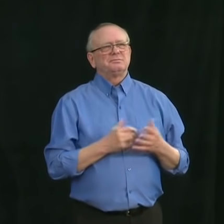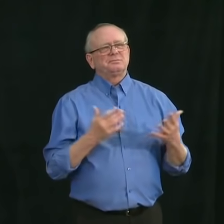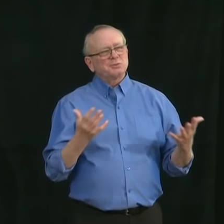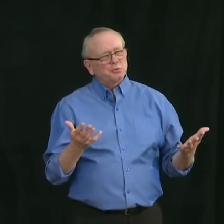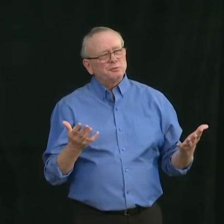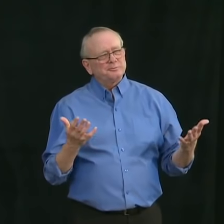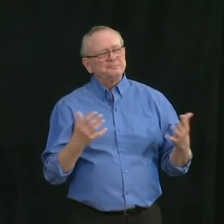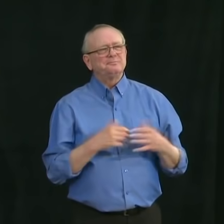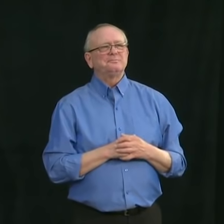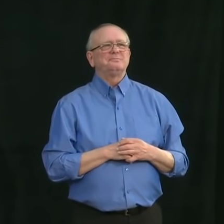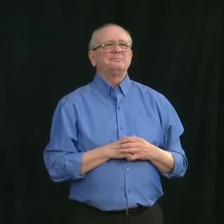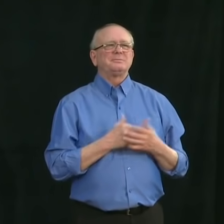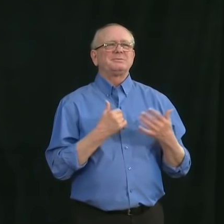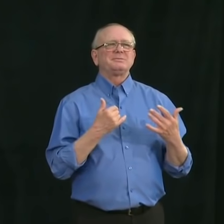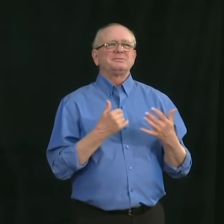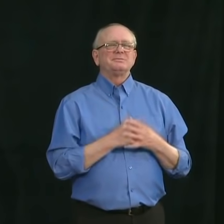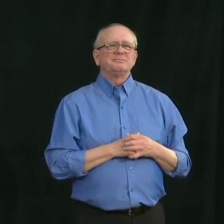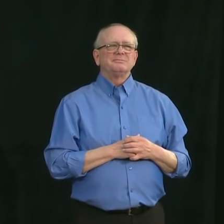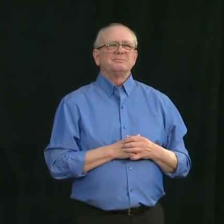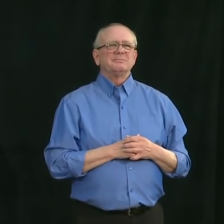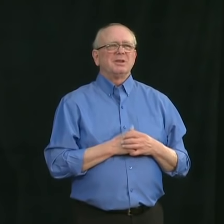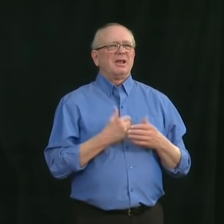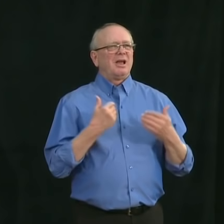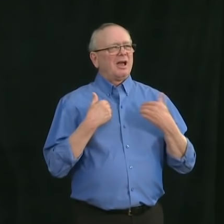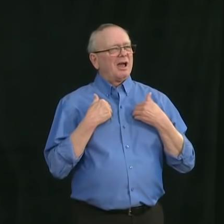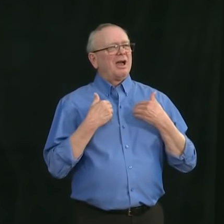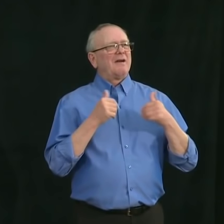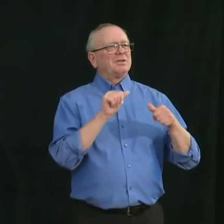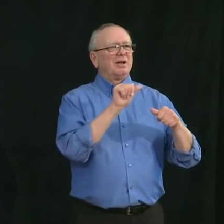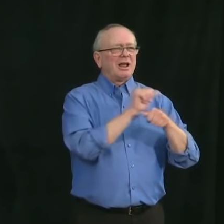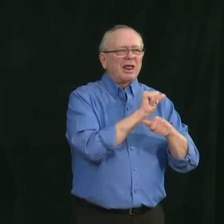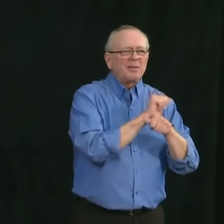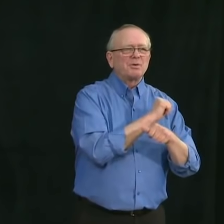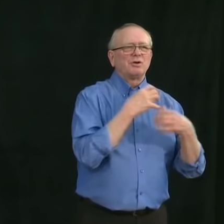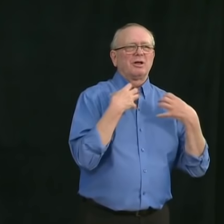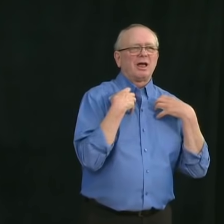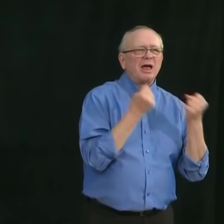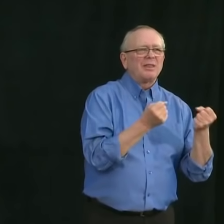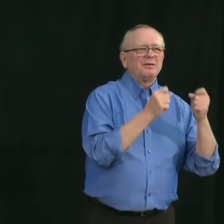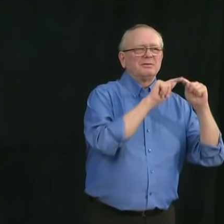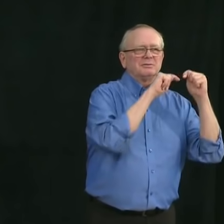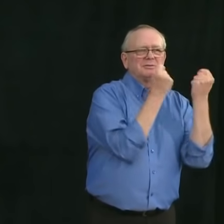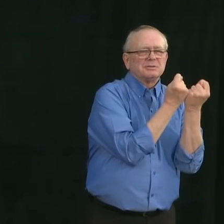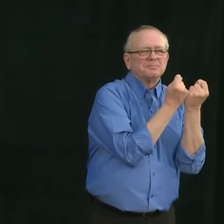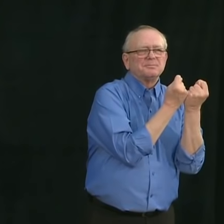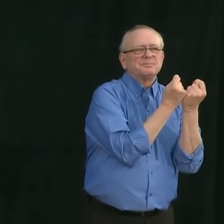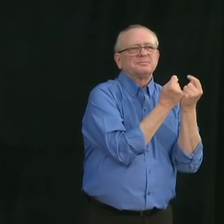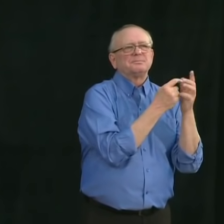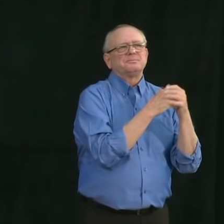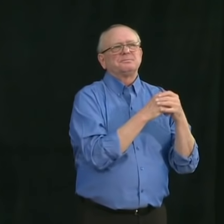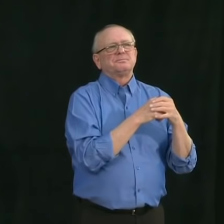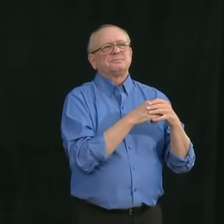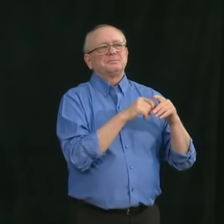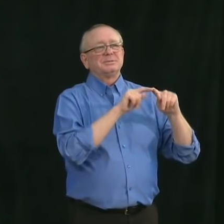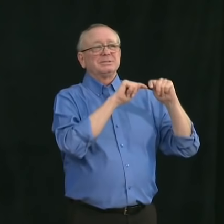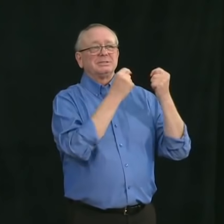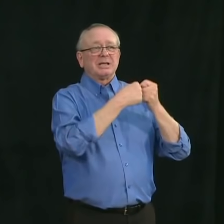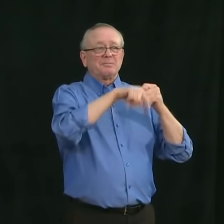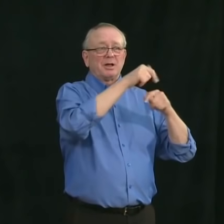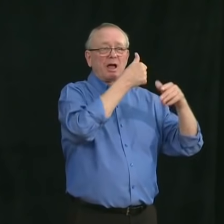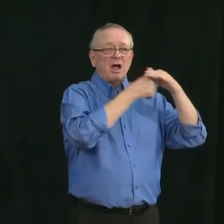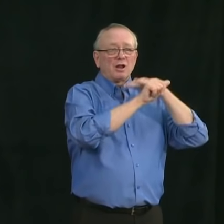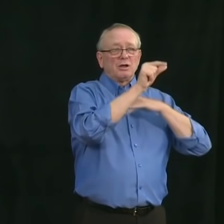have teams in both Alberta Health Services as well as our teams in the ministry who are able to